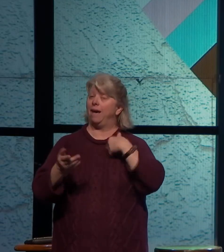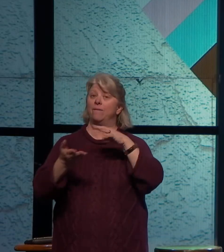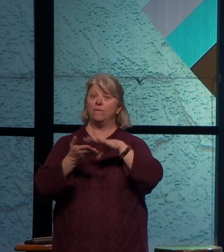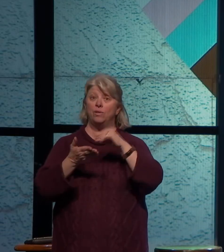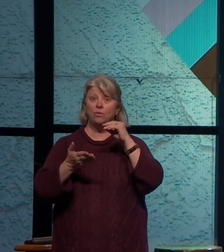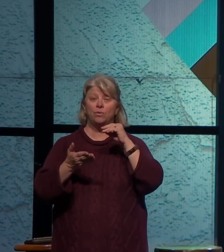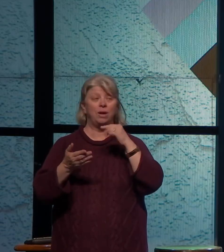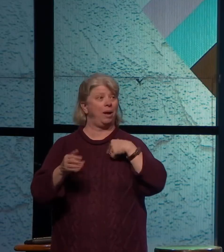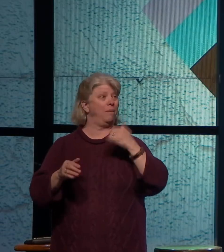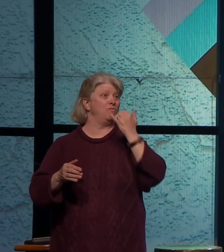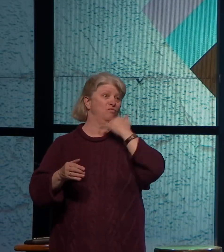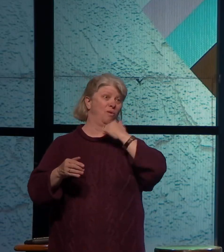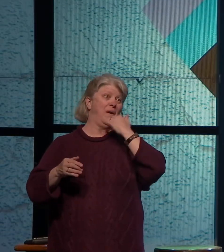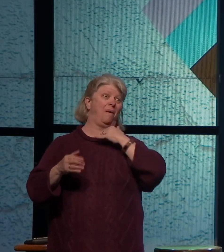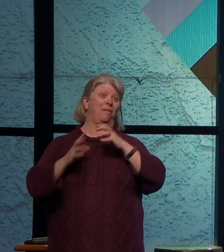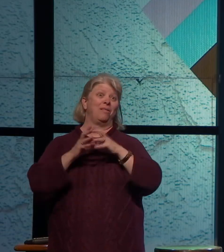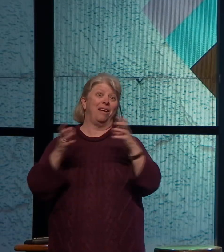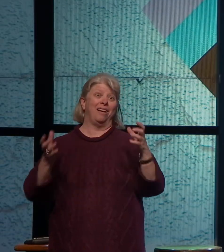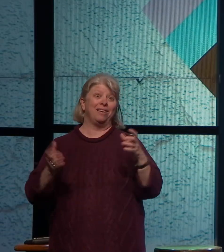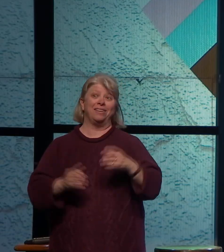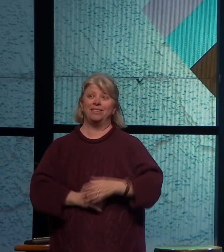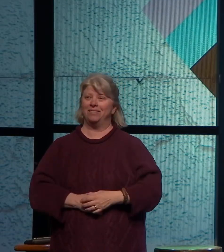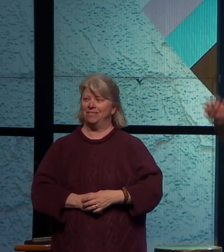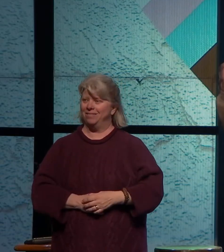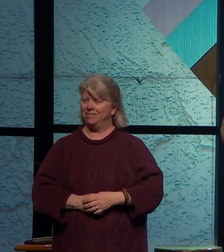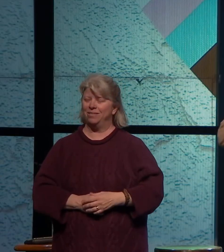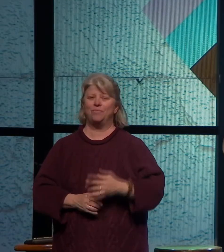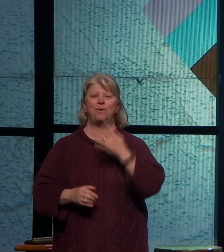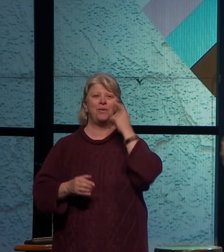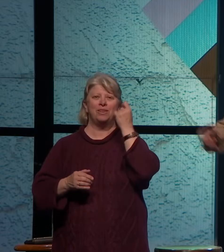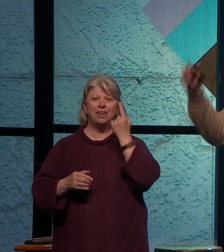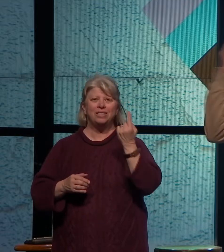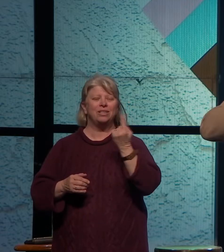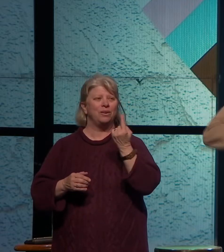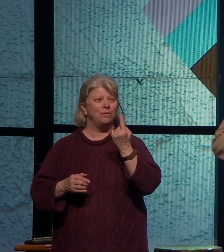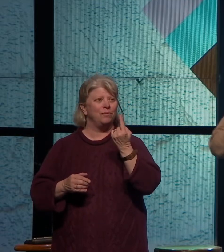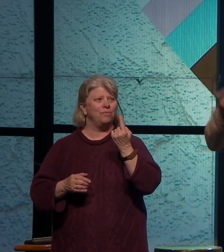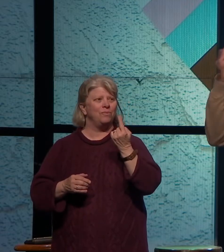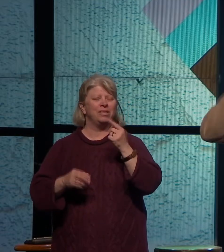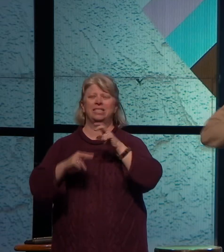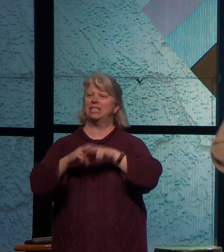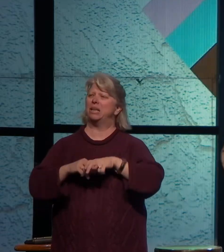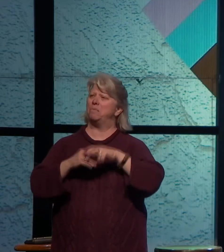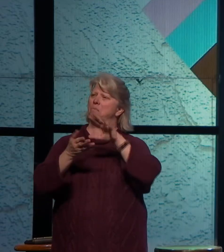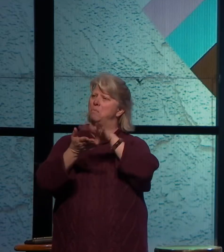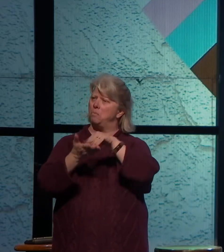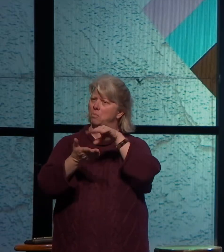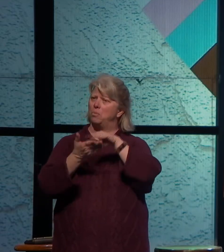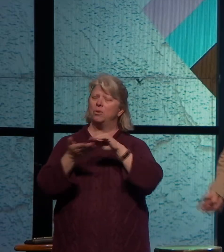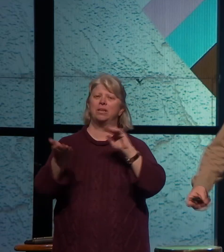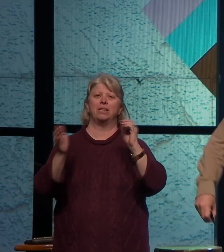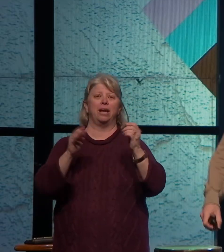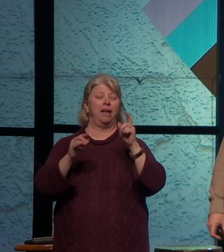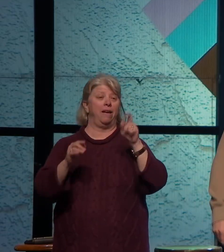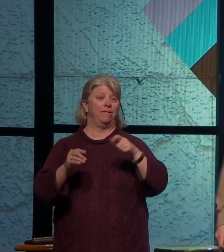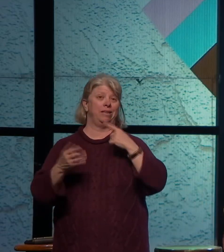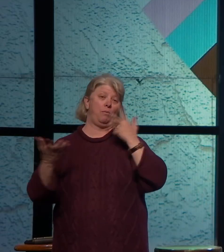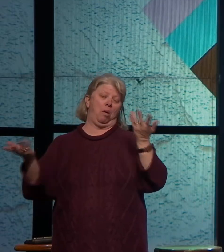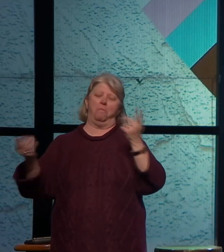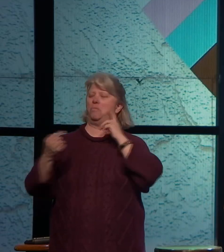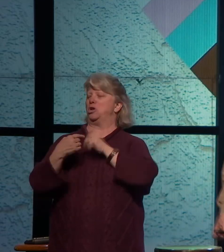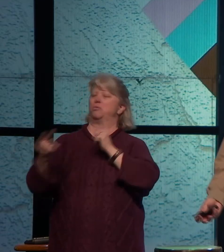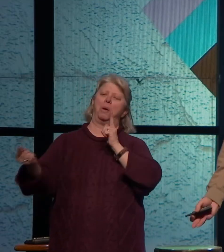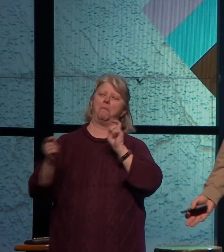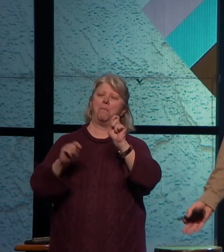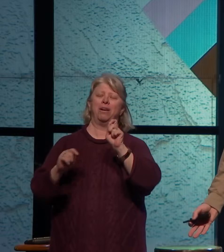is I'm wrong a lot. And I'd rather understand somebody and sit with that and learn from it than have to say, well, I just disagree